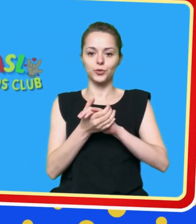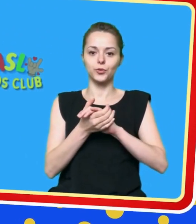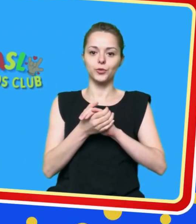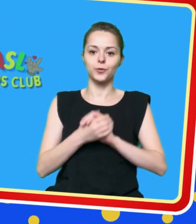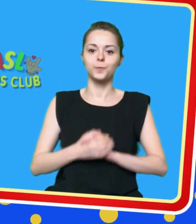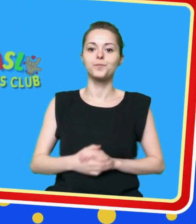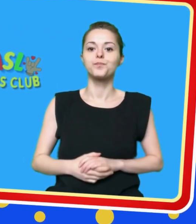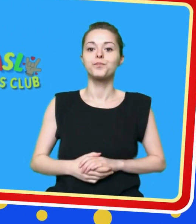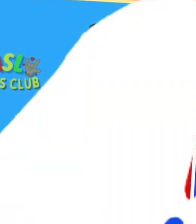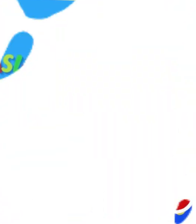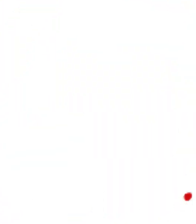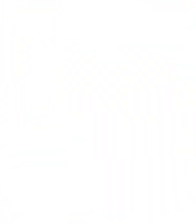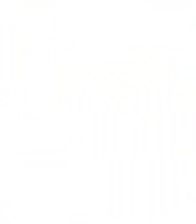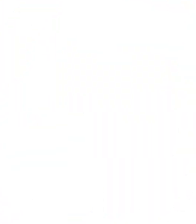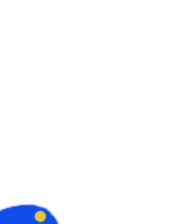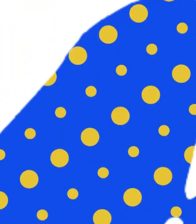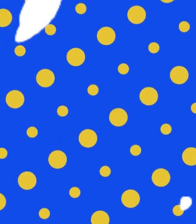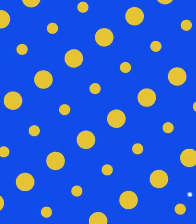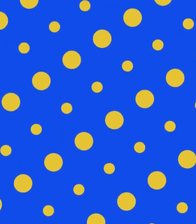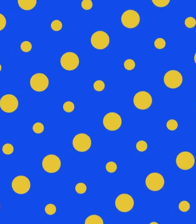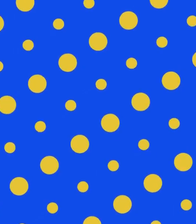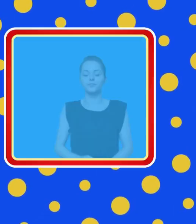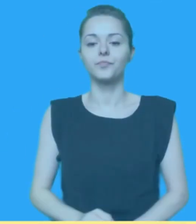Brilliant! It's burger.